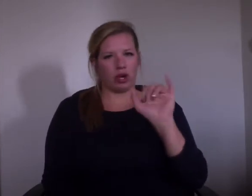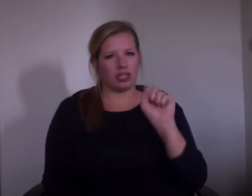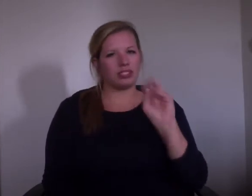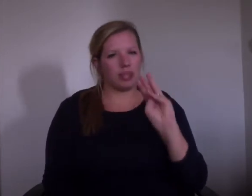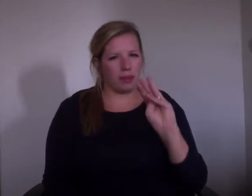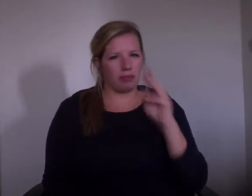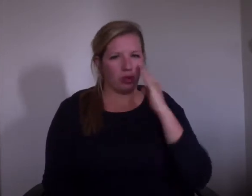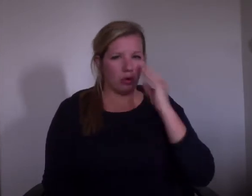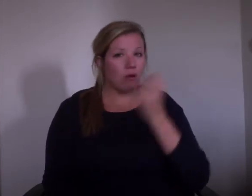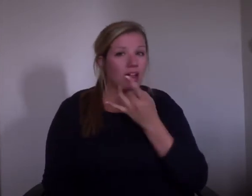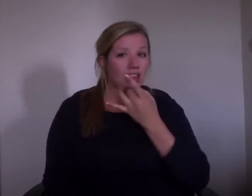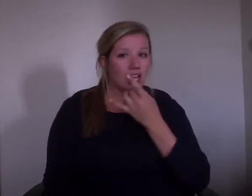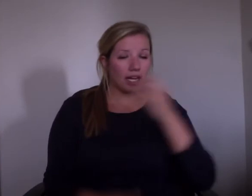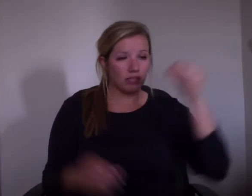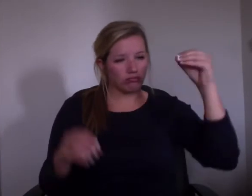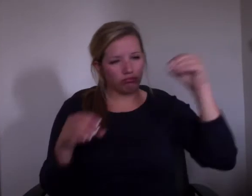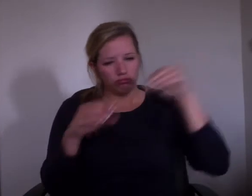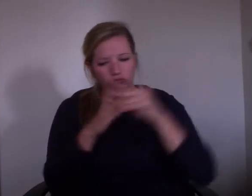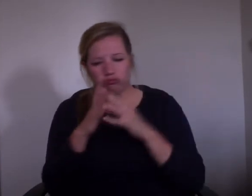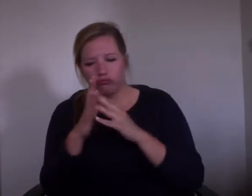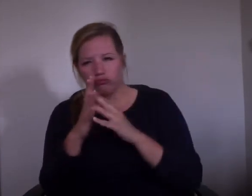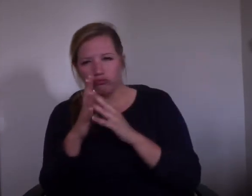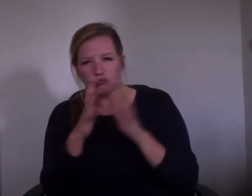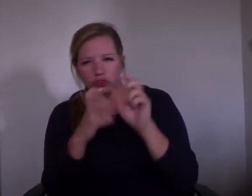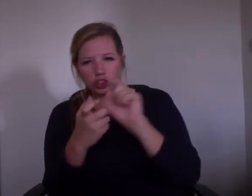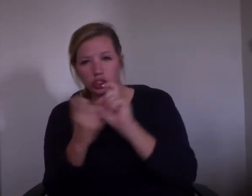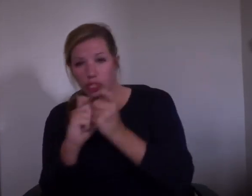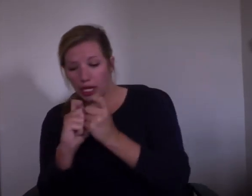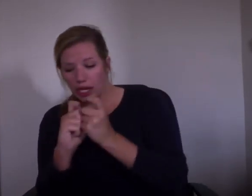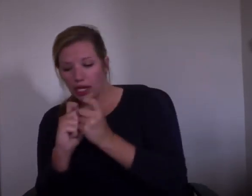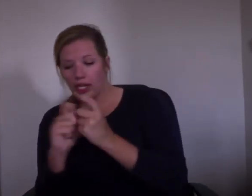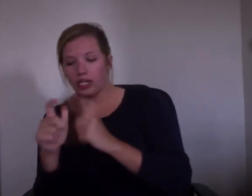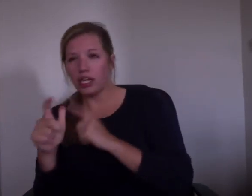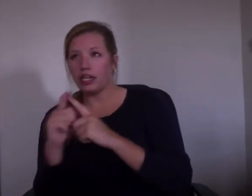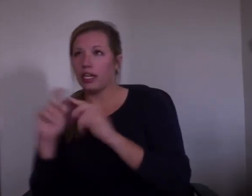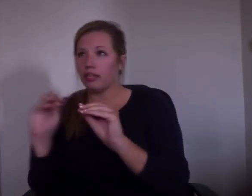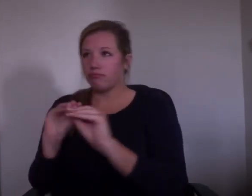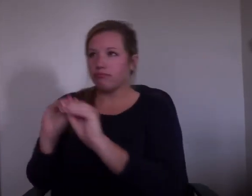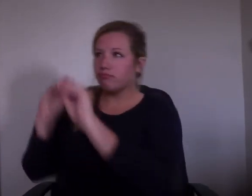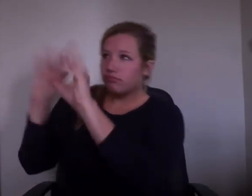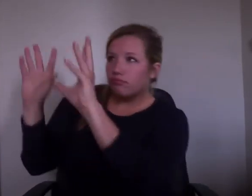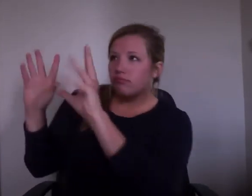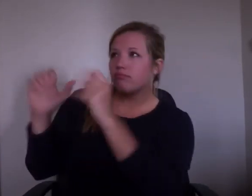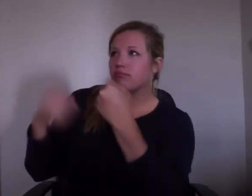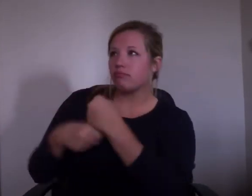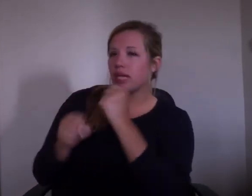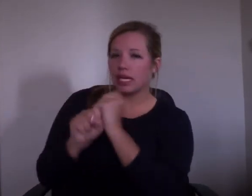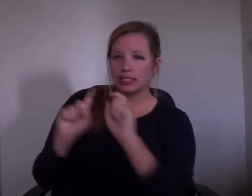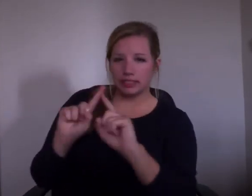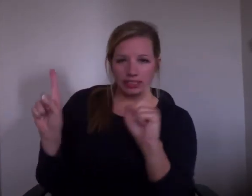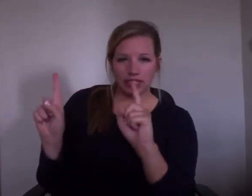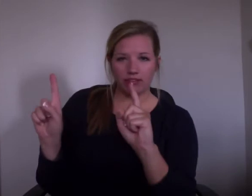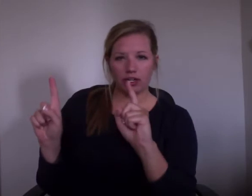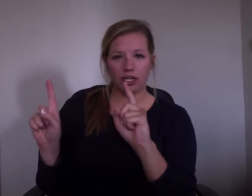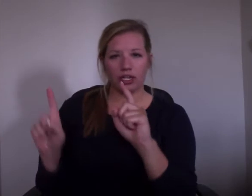takes light in, it bends it, distorts it, and it breaks it down into its Roy G. Biv